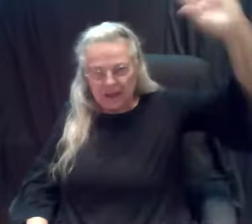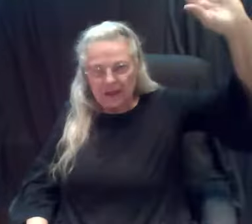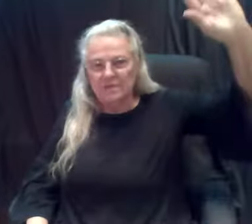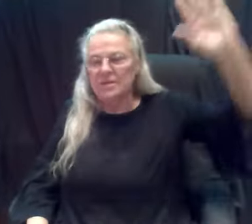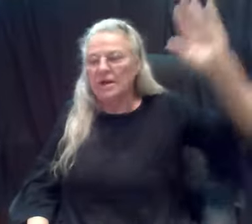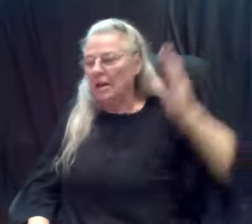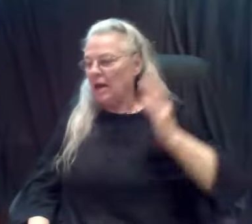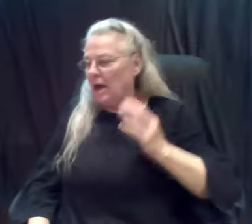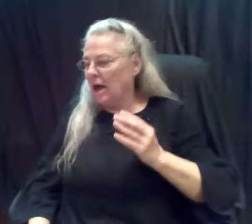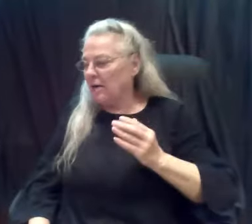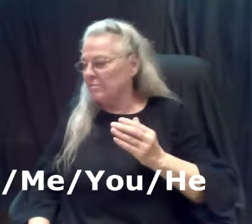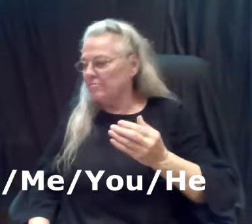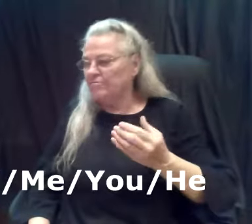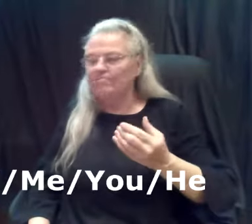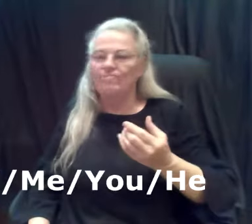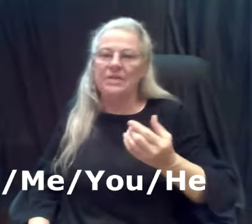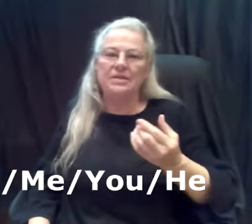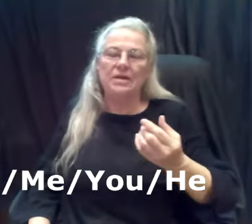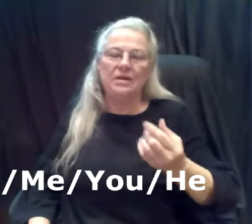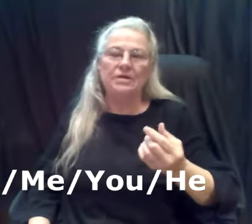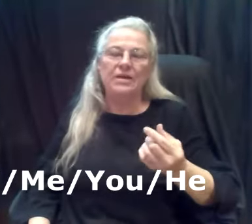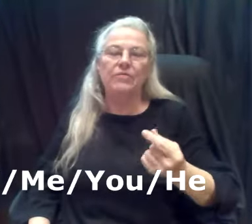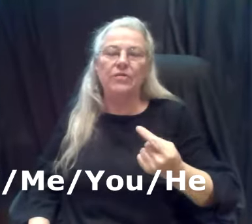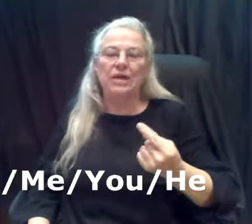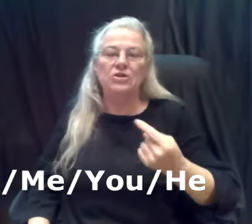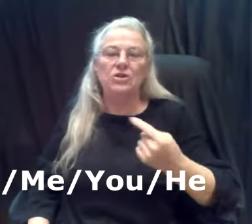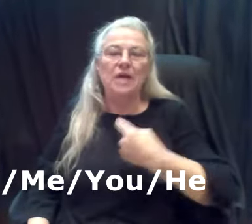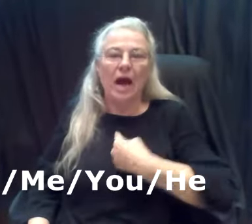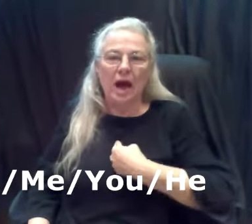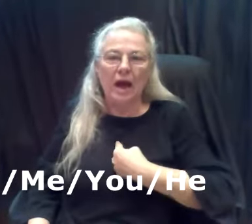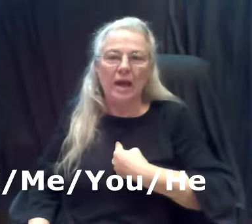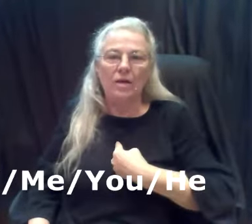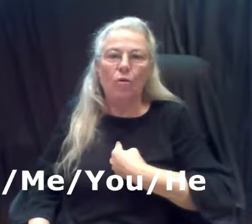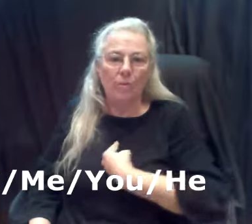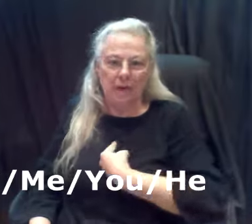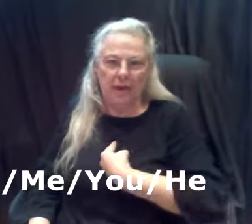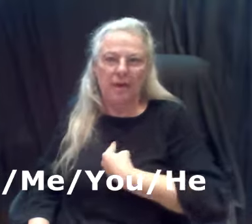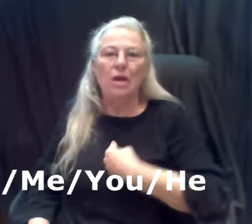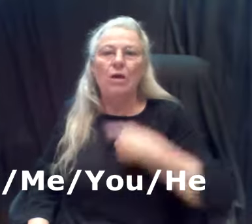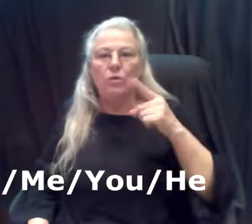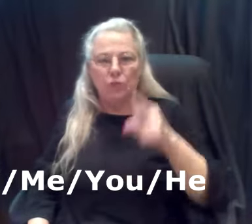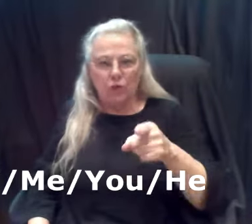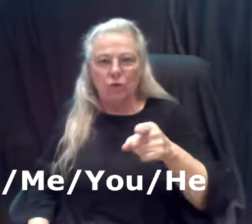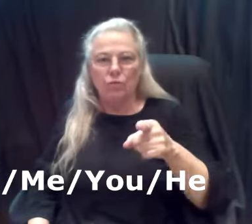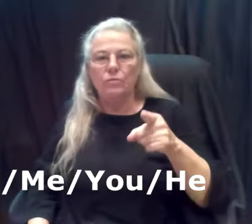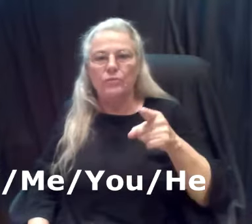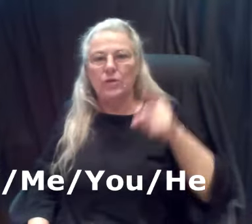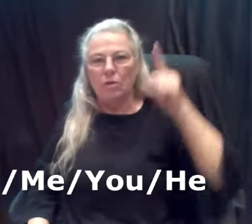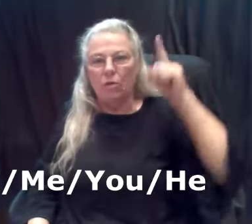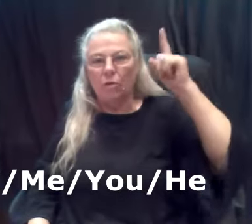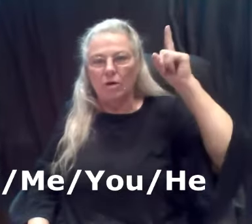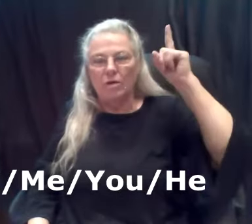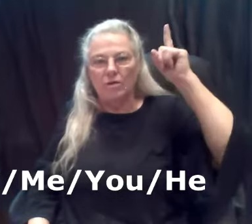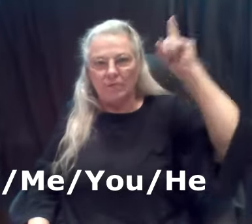his. Um, it's a little different than just I or me, you or